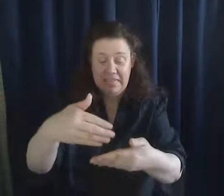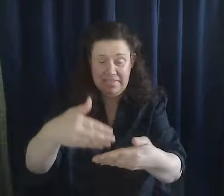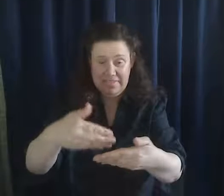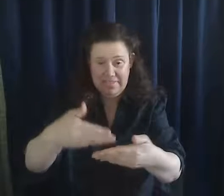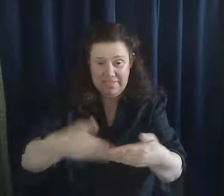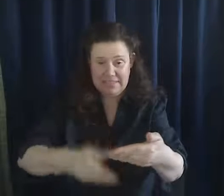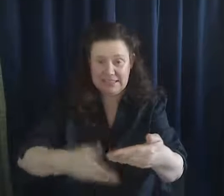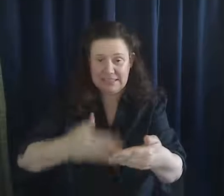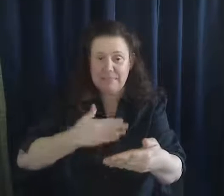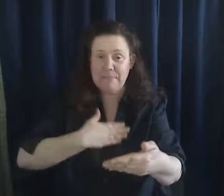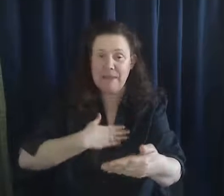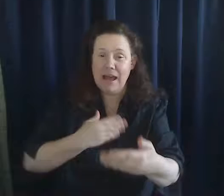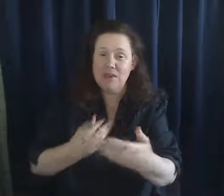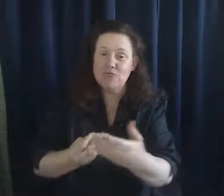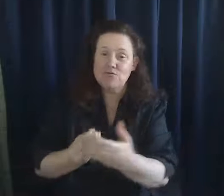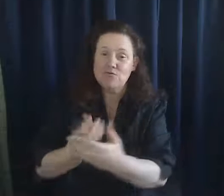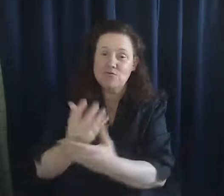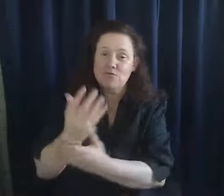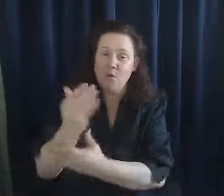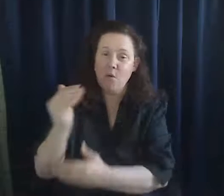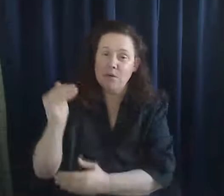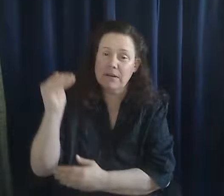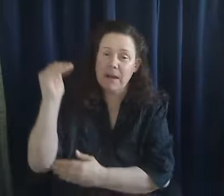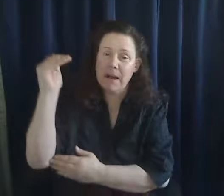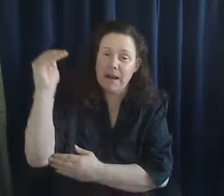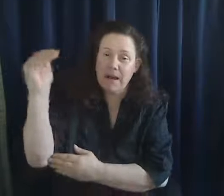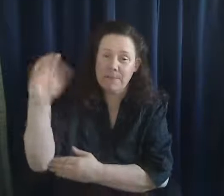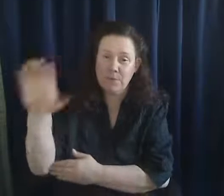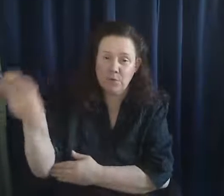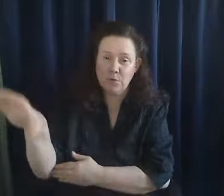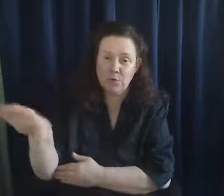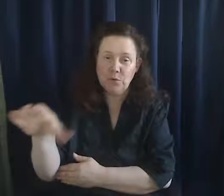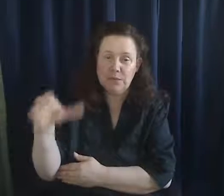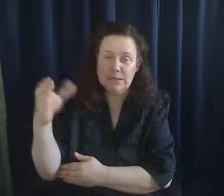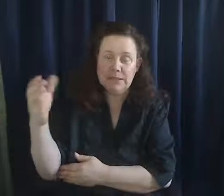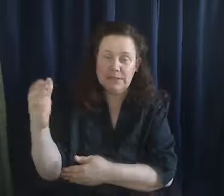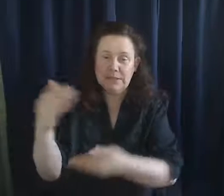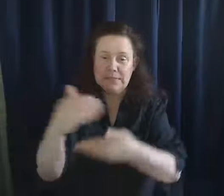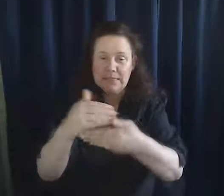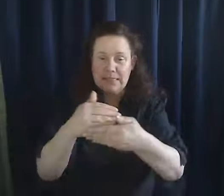This is my grown-up Christmas list.